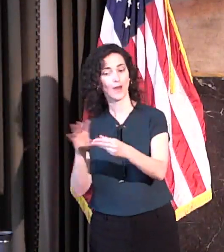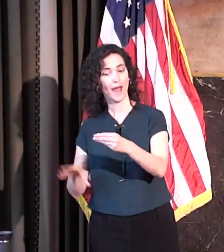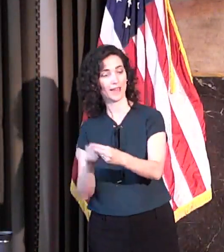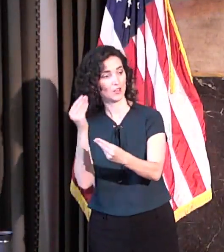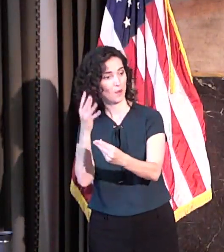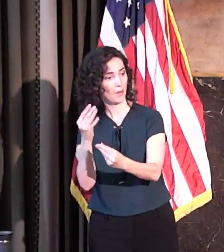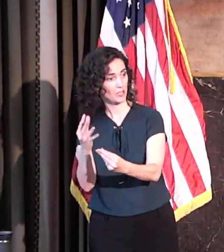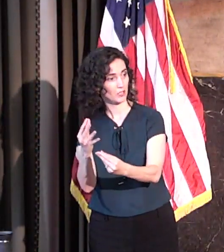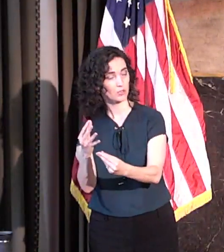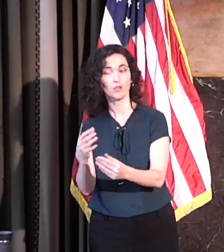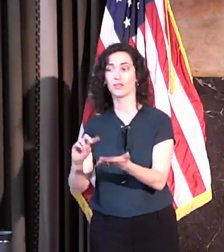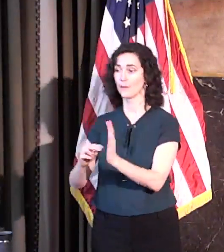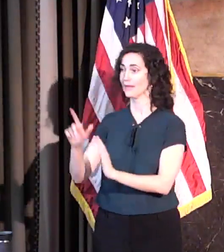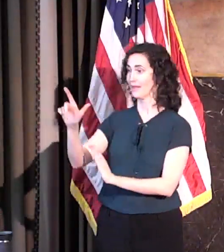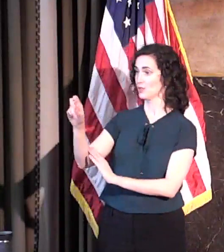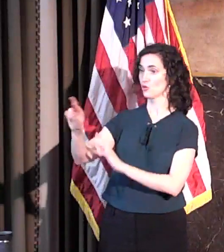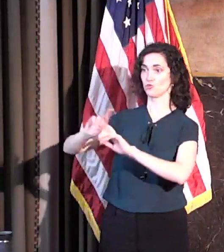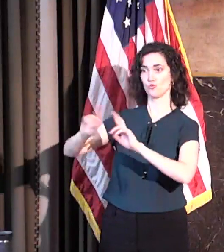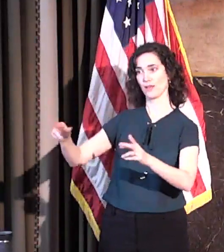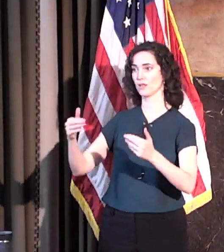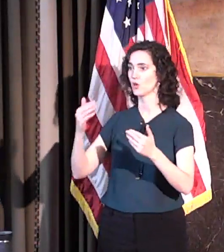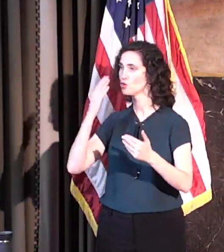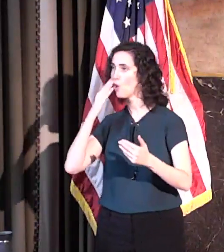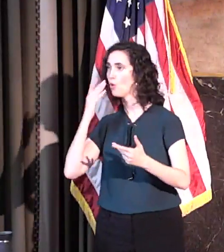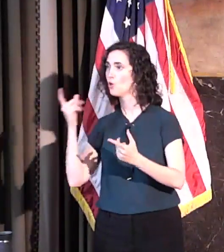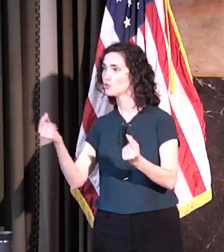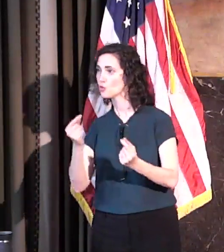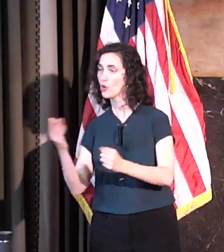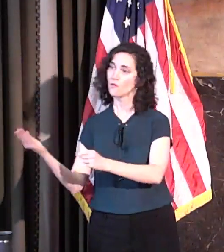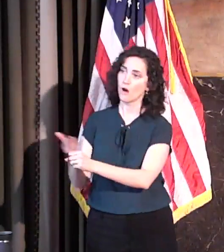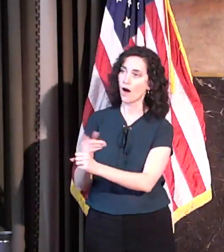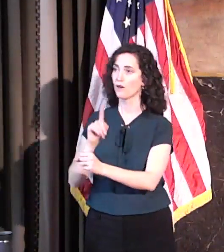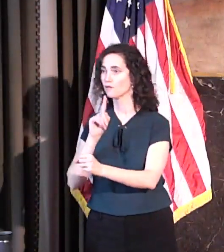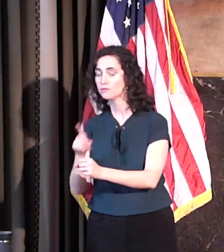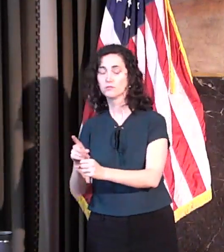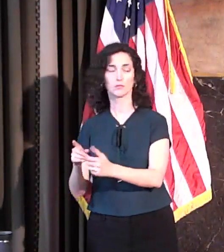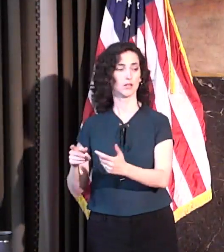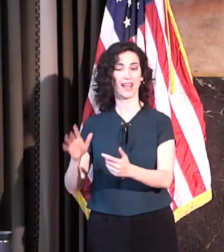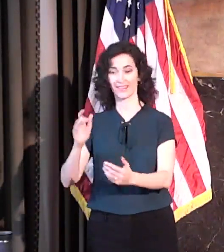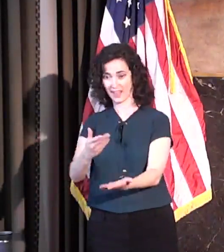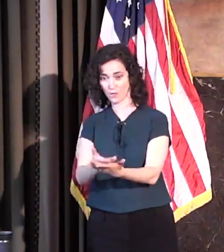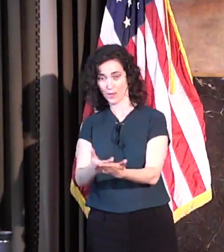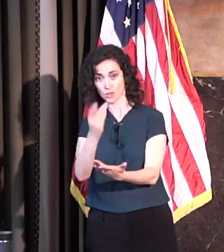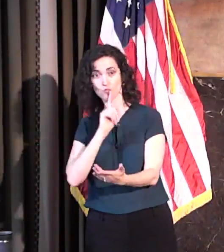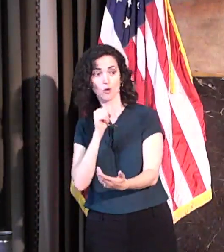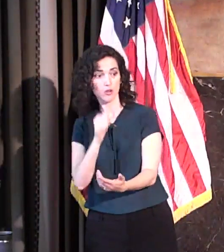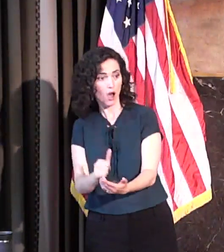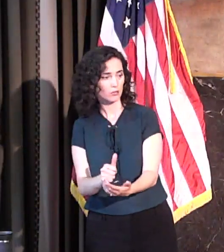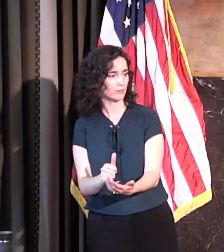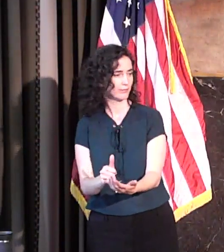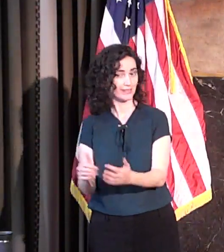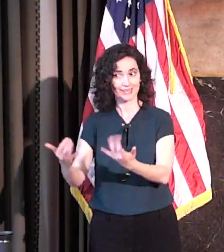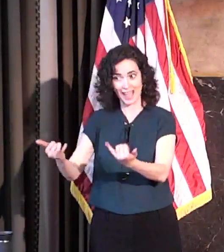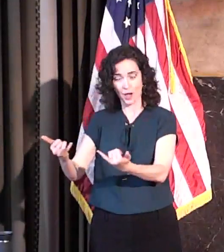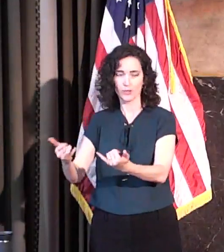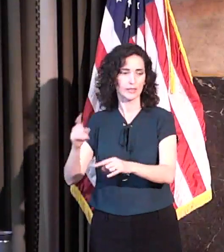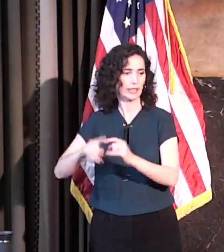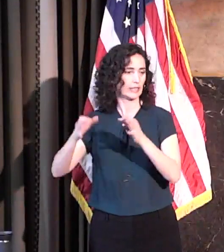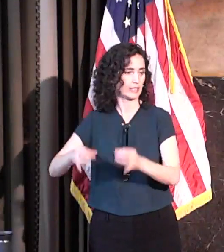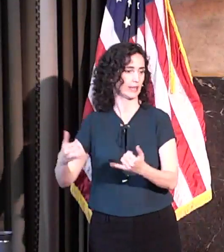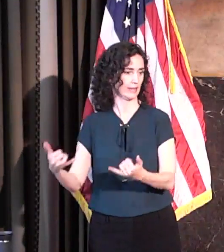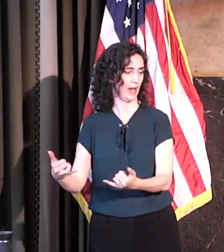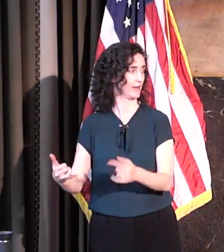wouldn't expect LSU to be in a position right away to know whether they accept it as true or not, and have changed their decision-making. Last